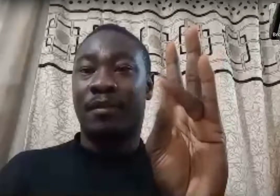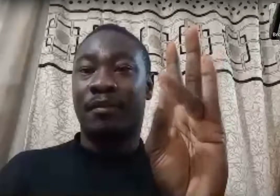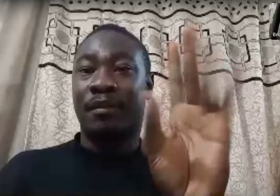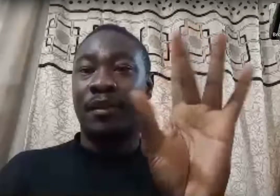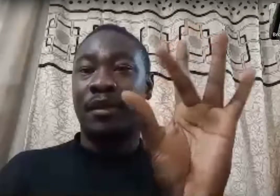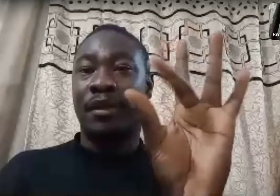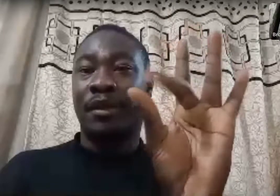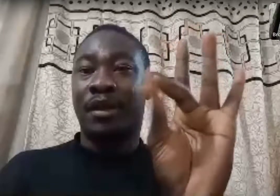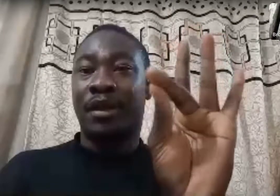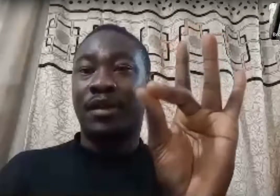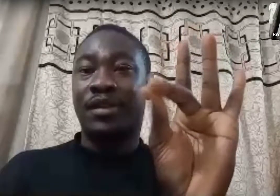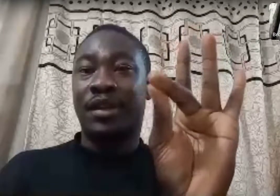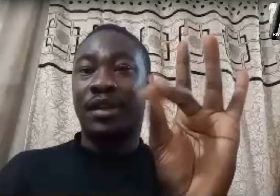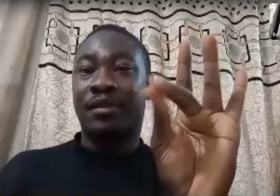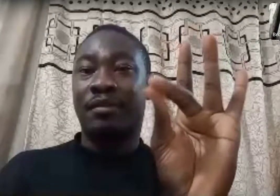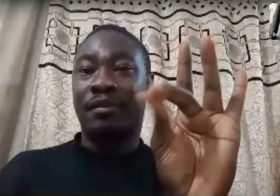18, you see the way I'm rubbing it,